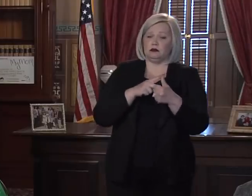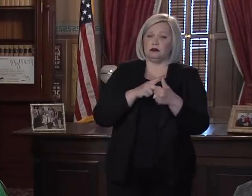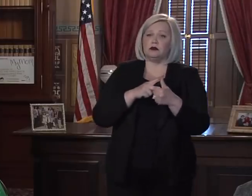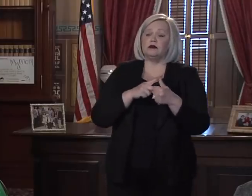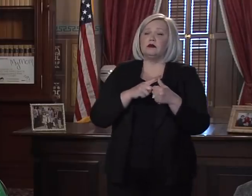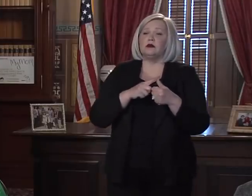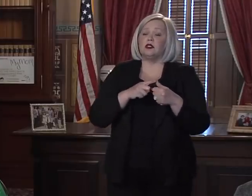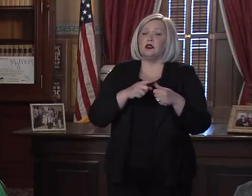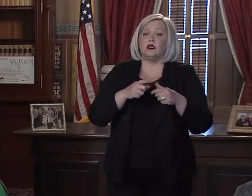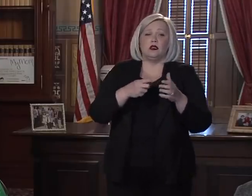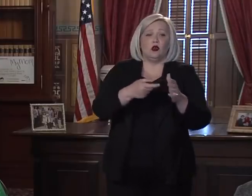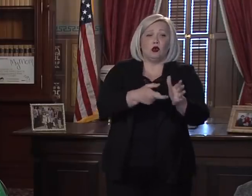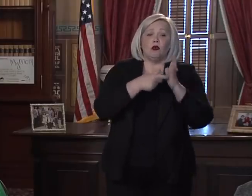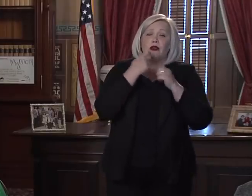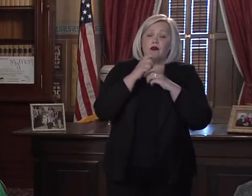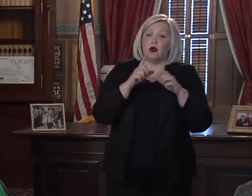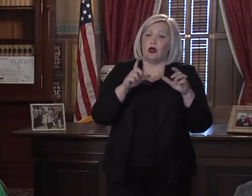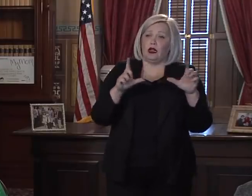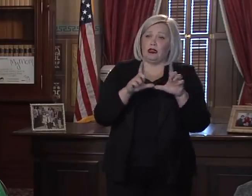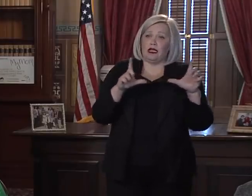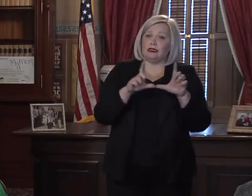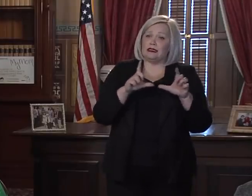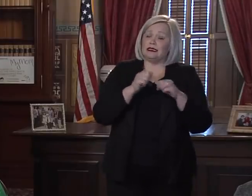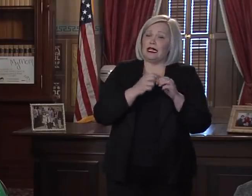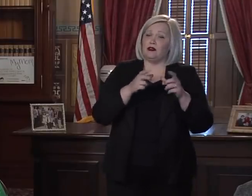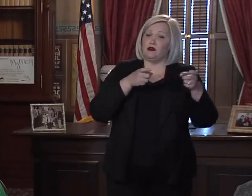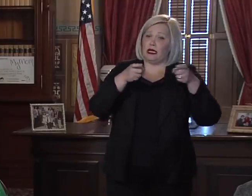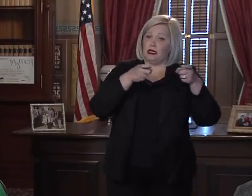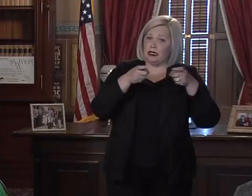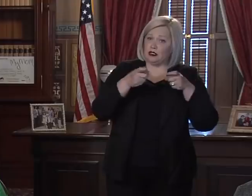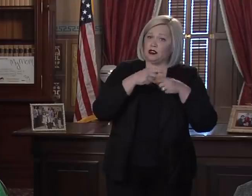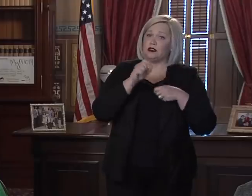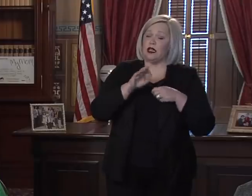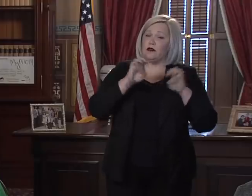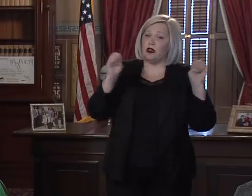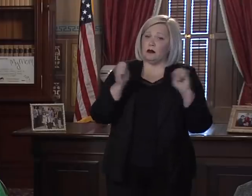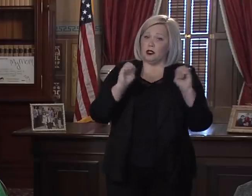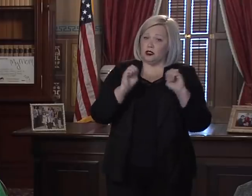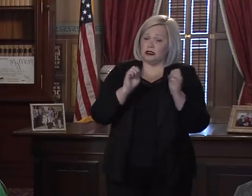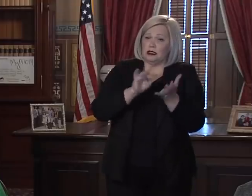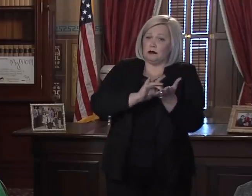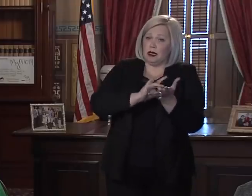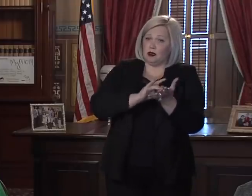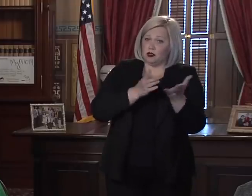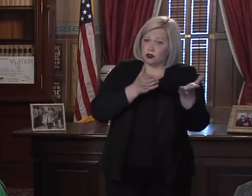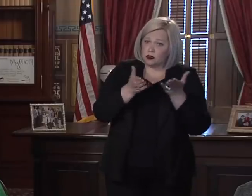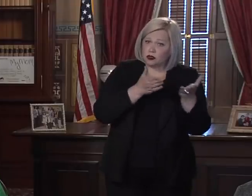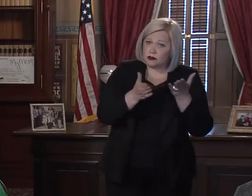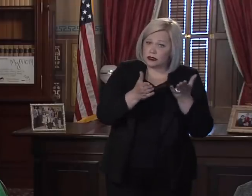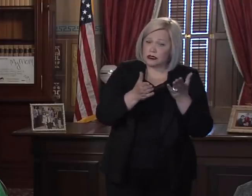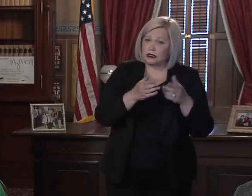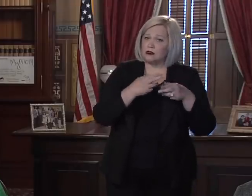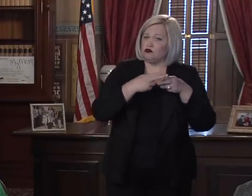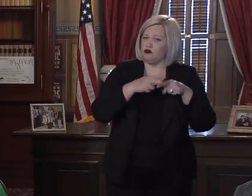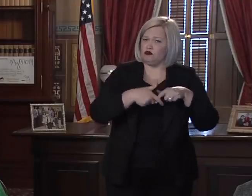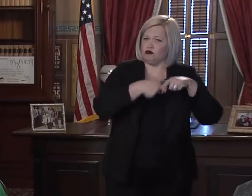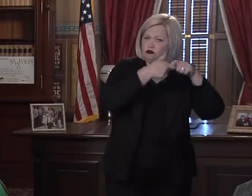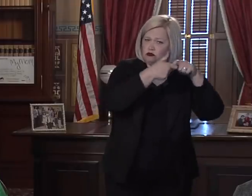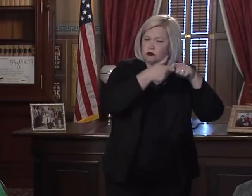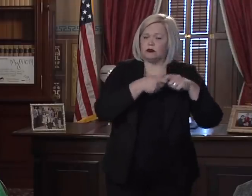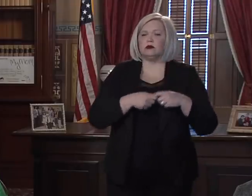requirements regarding licensing and regulation of emergency medical services. And I signed one to